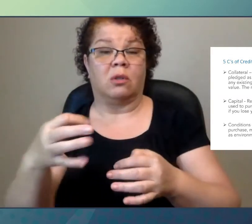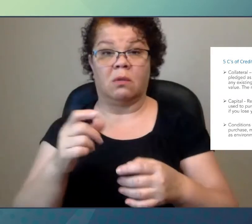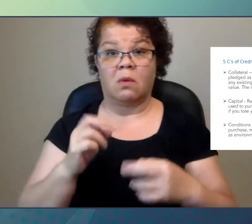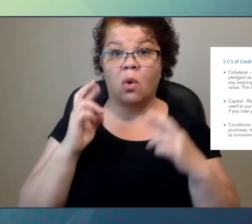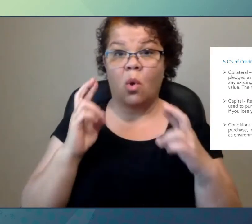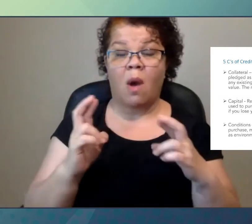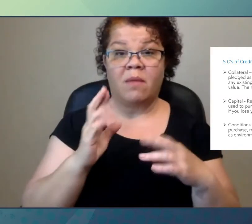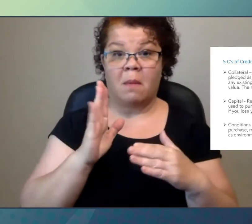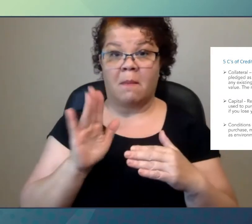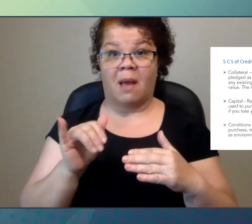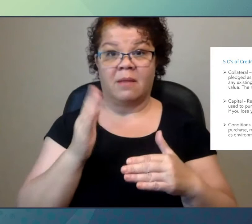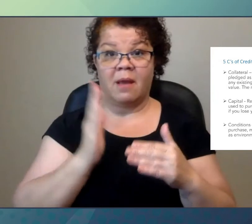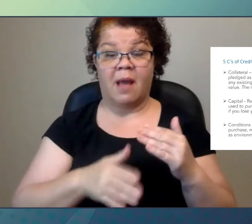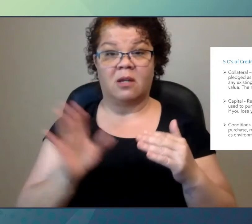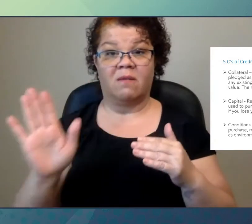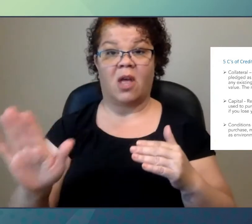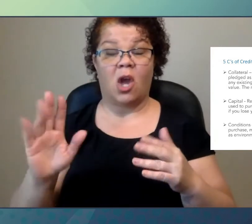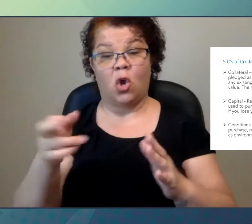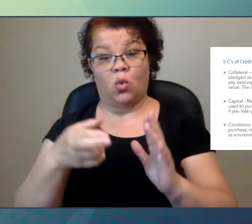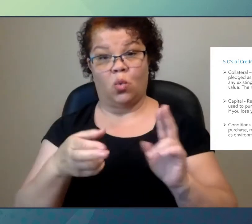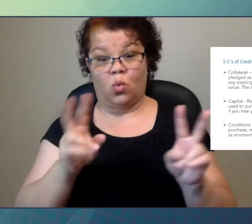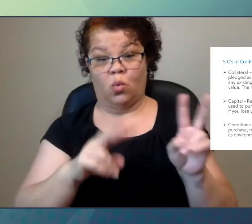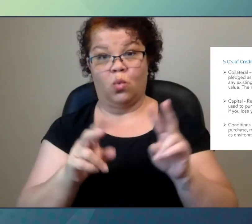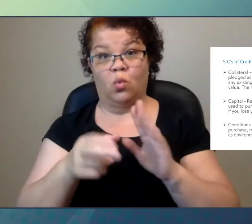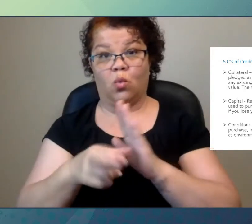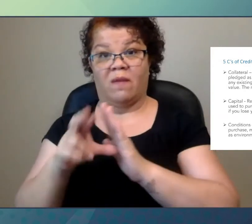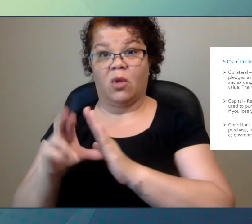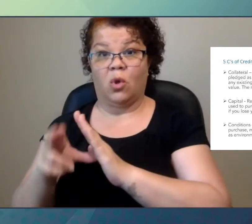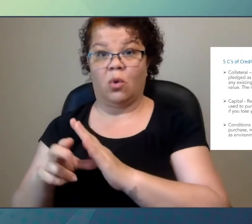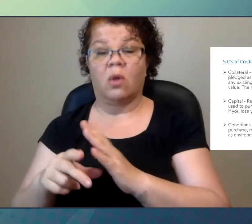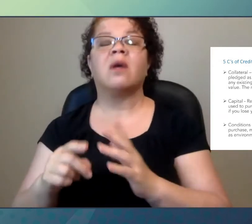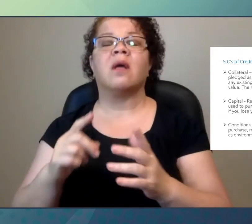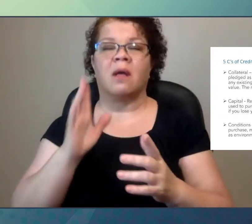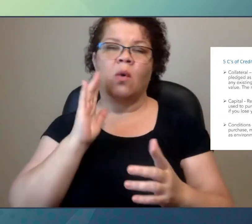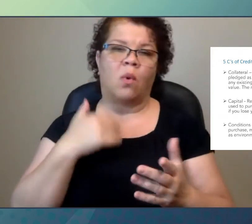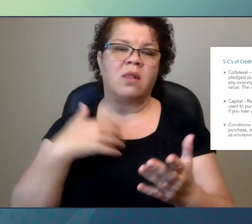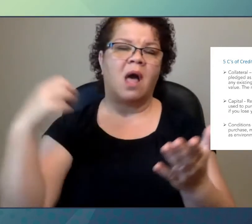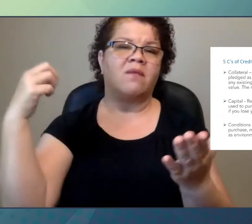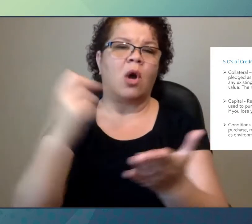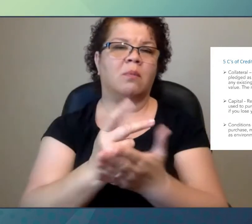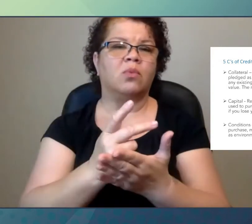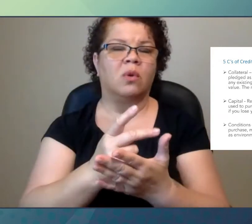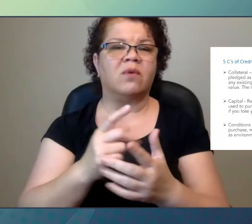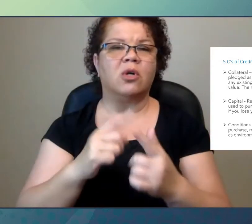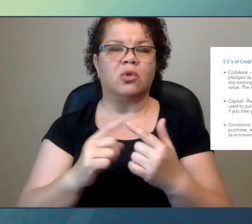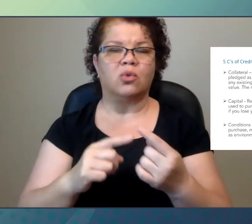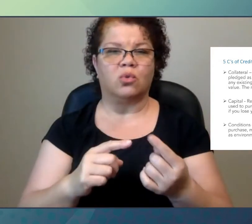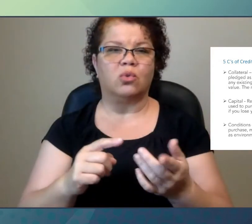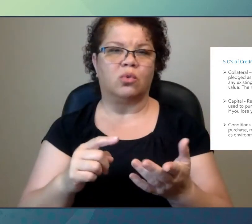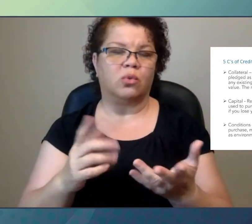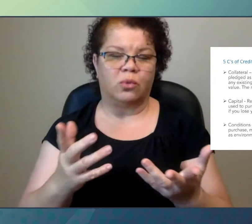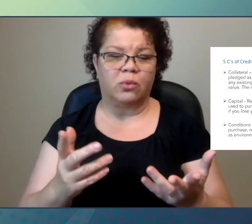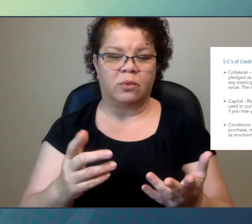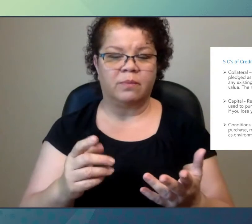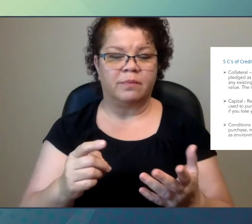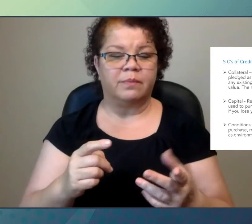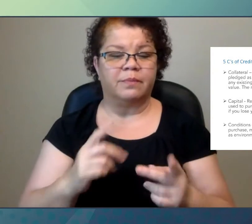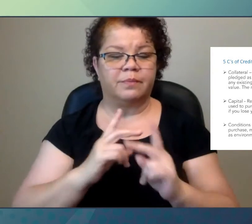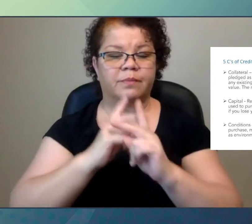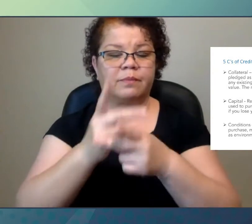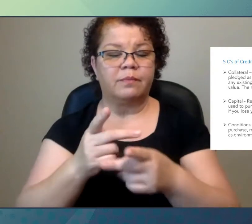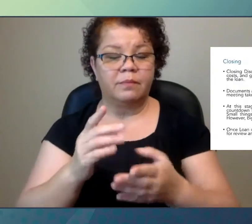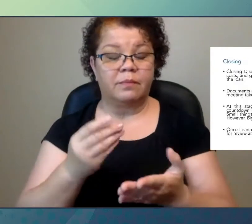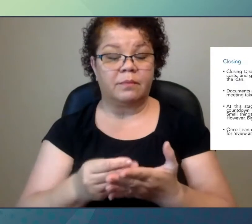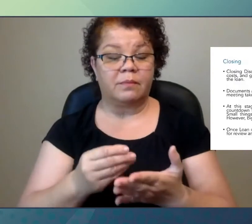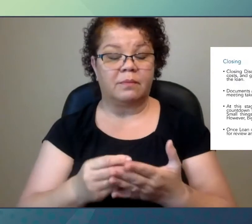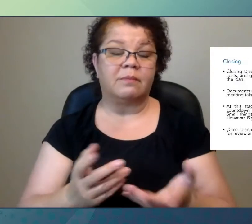their review, they have an approval for you to go and refinance and lower your payments, or get cash out, or buy the house that you've